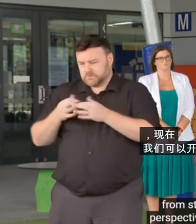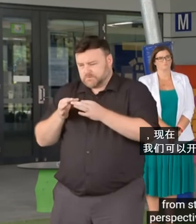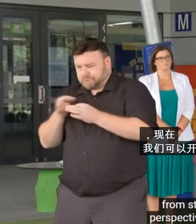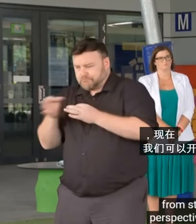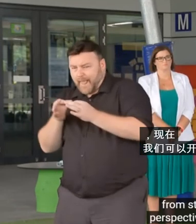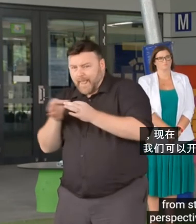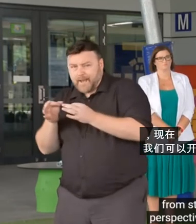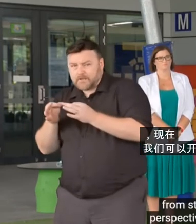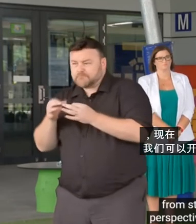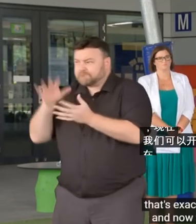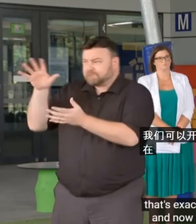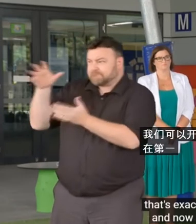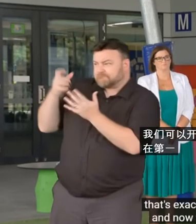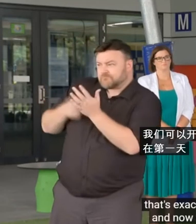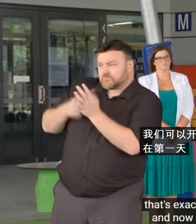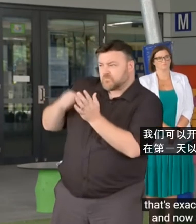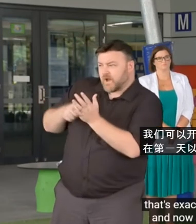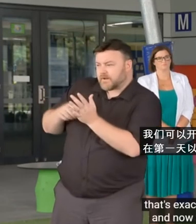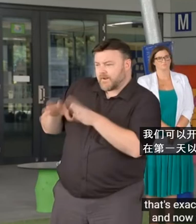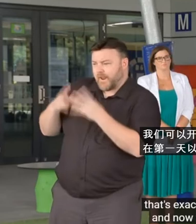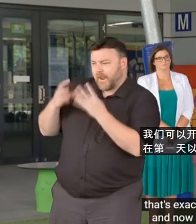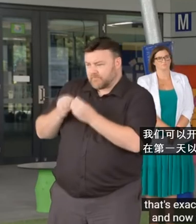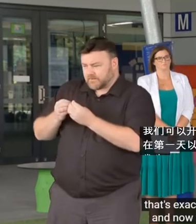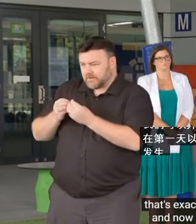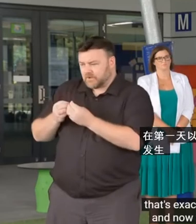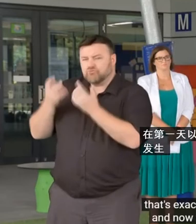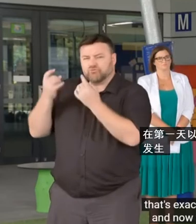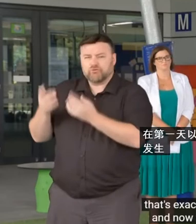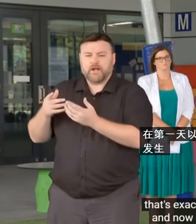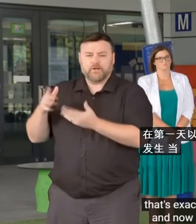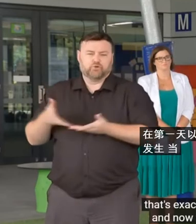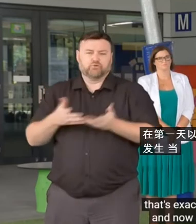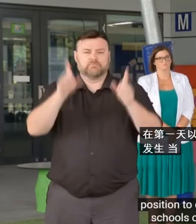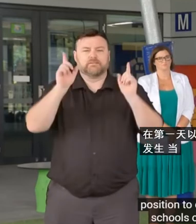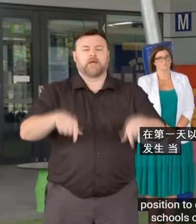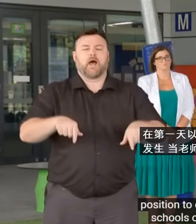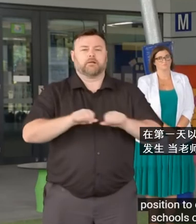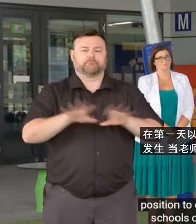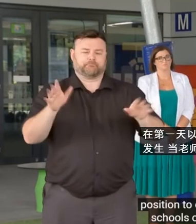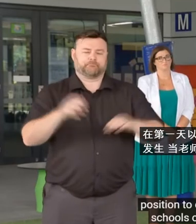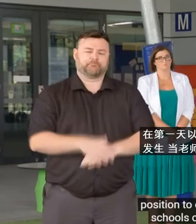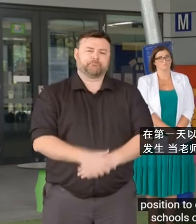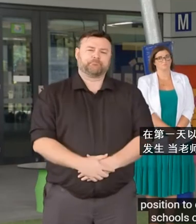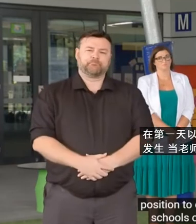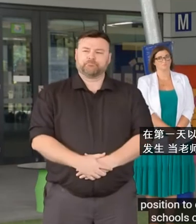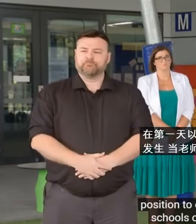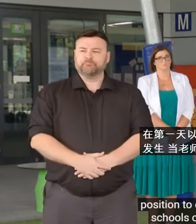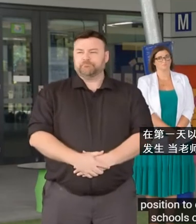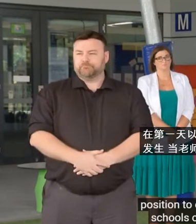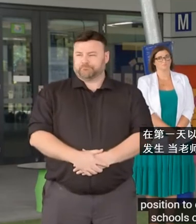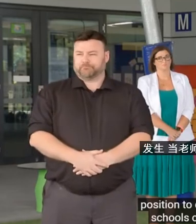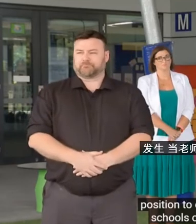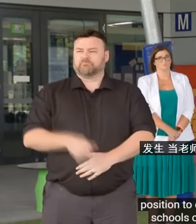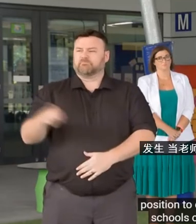open up our schools on the first day in a safe way. What happens when a teacher or a